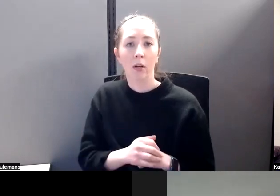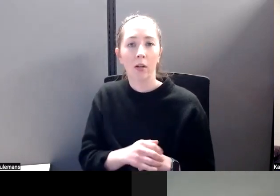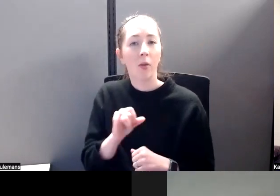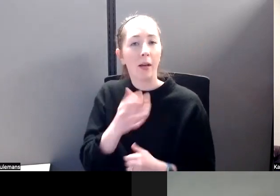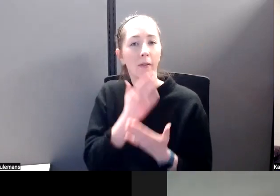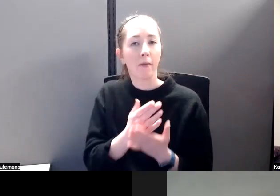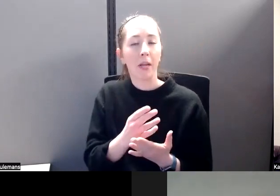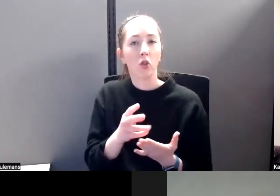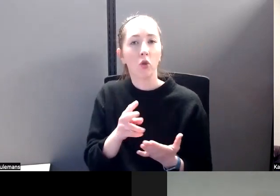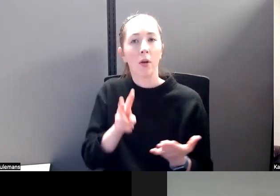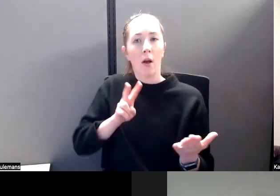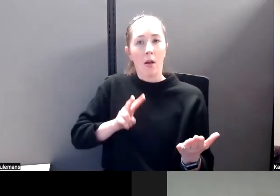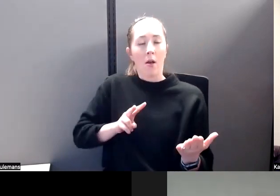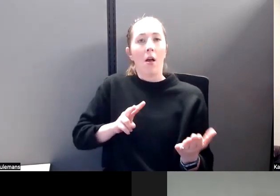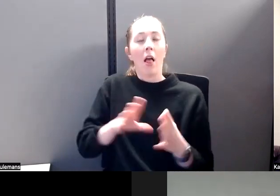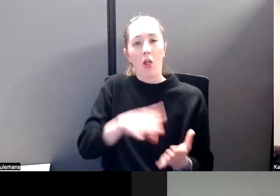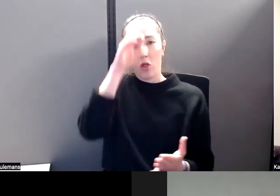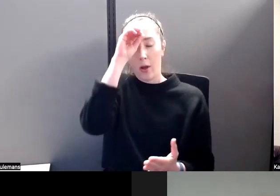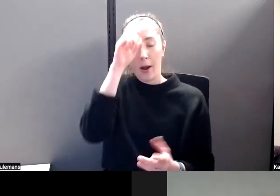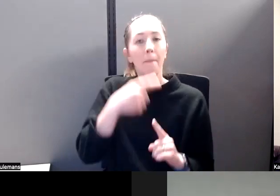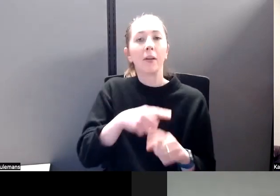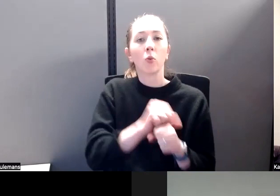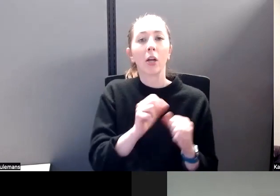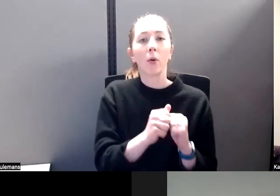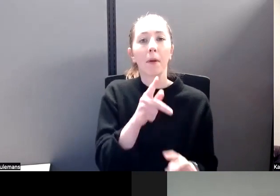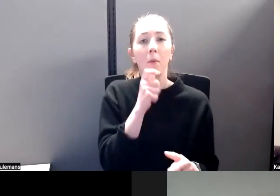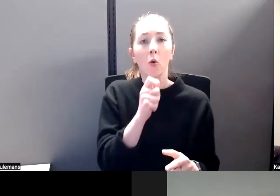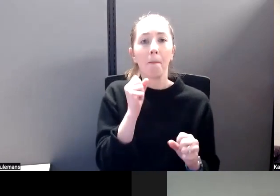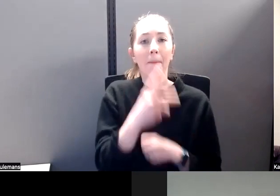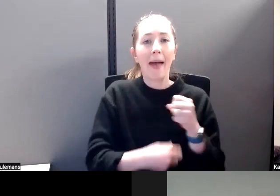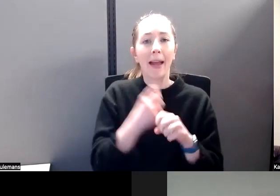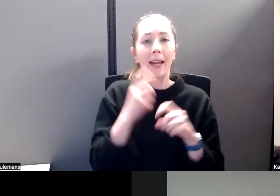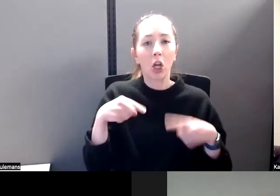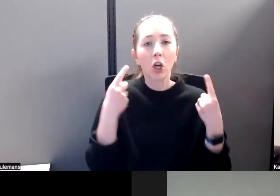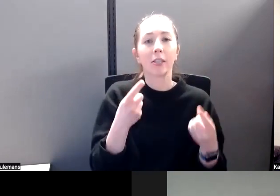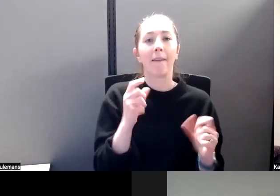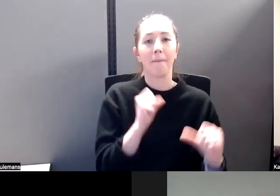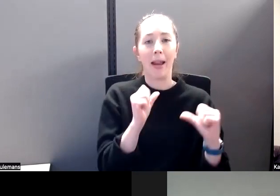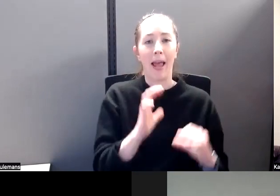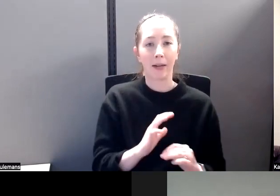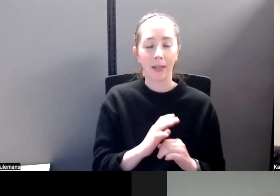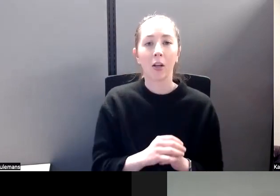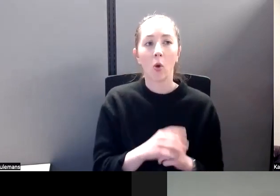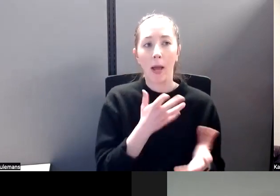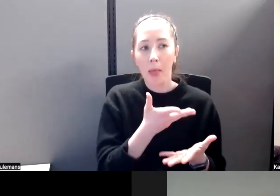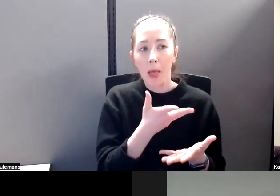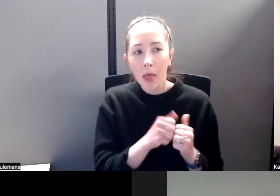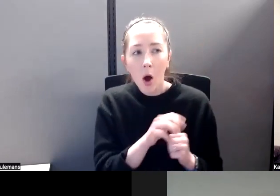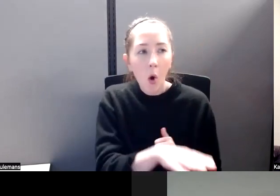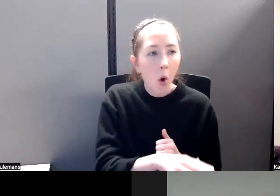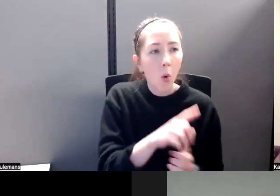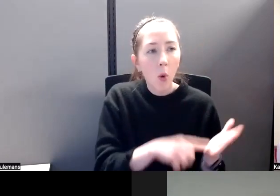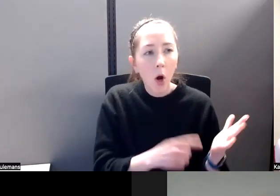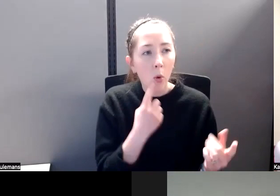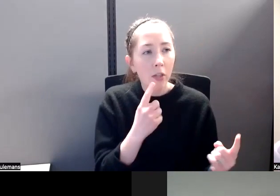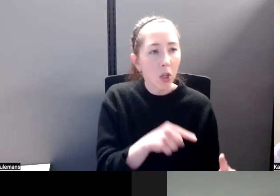for me to learn, you know, and I'm working with established actors that were really good that I could play with, you know, that I could kind of go, let's do one for you and